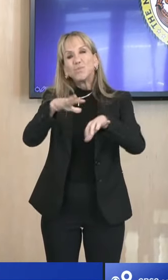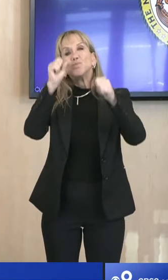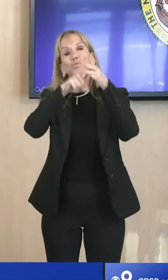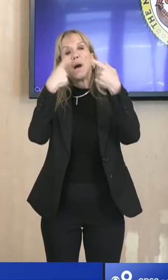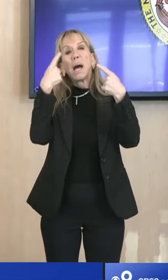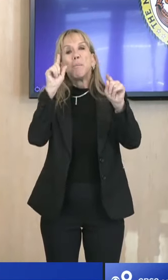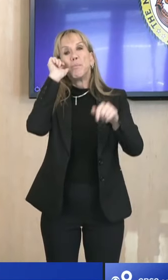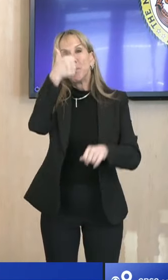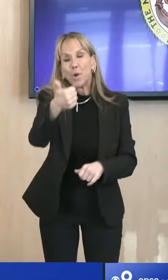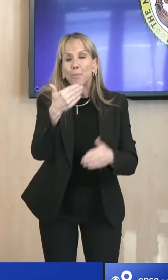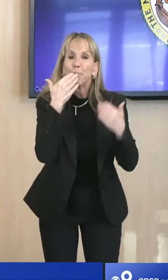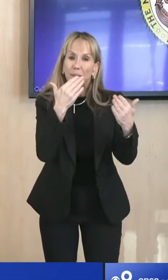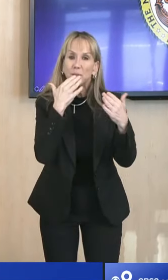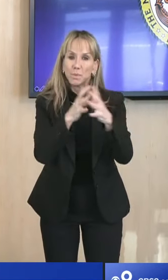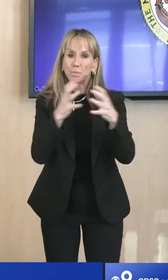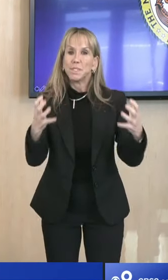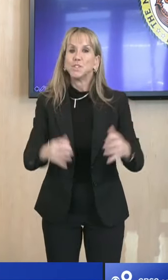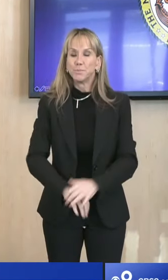much.